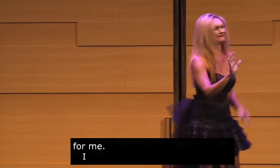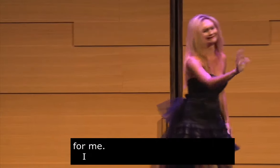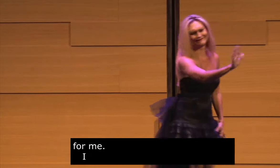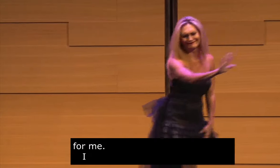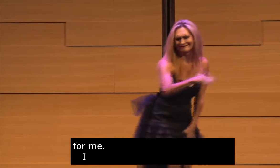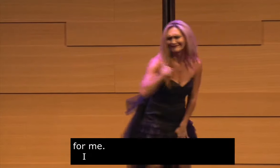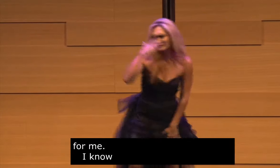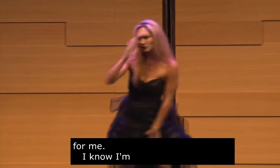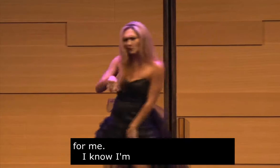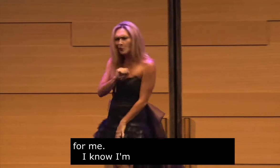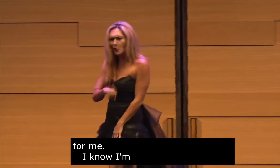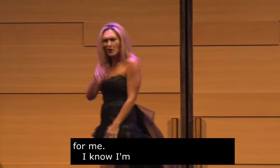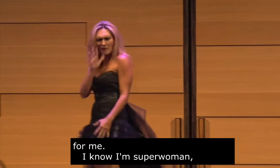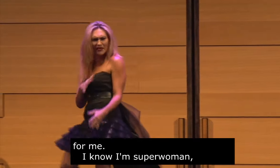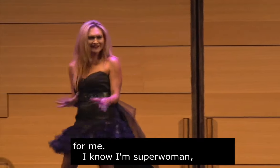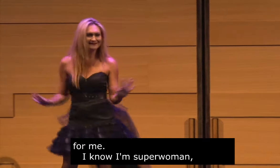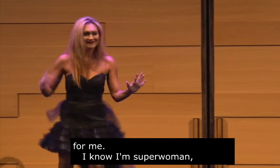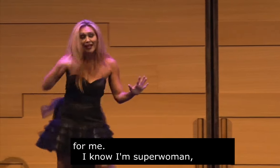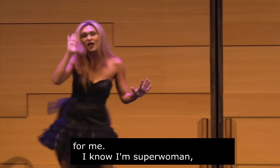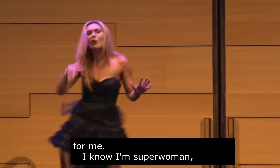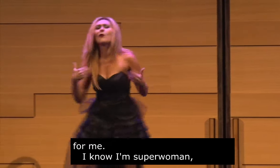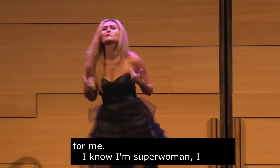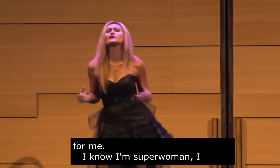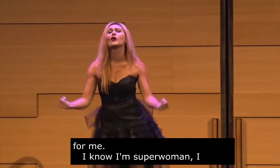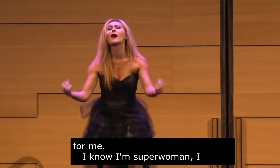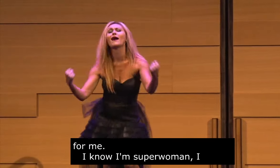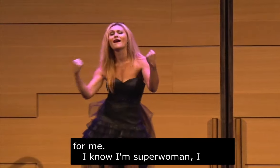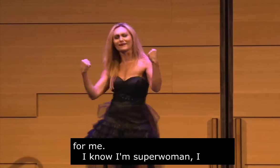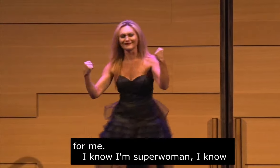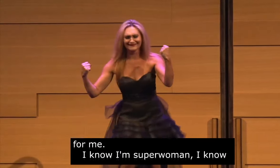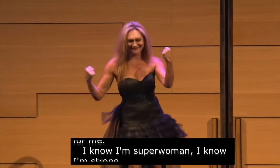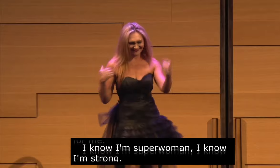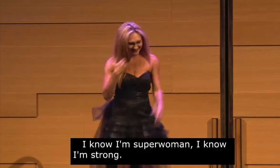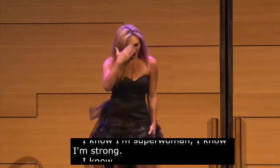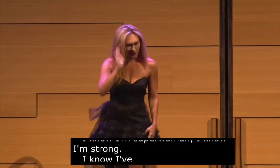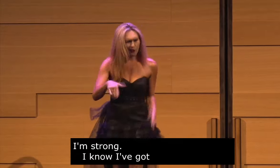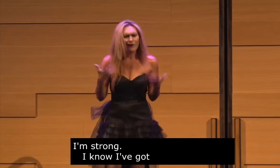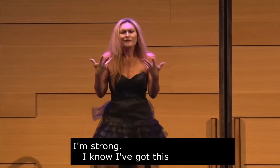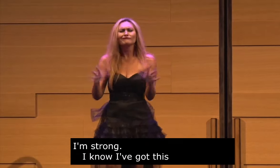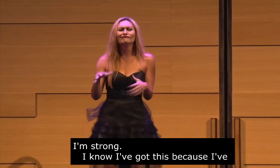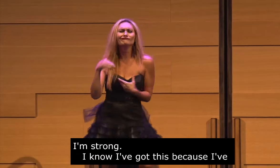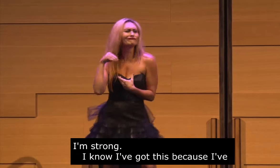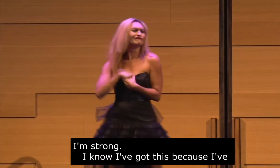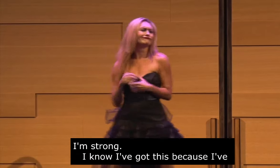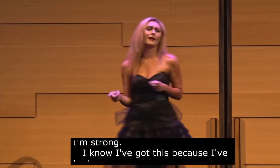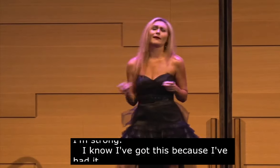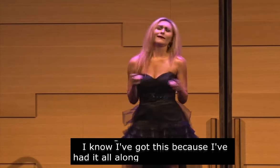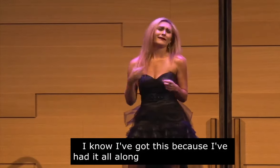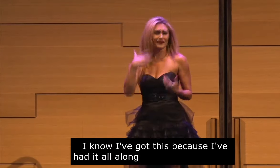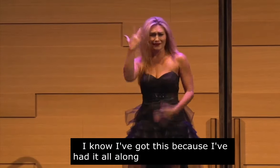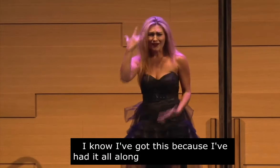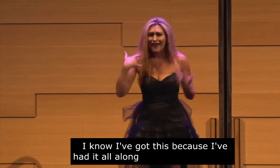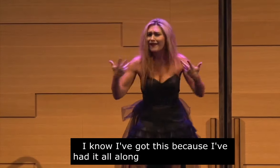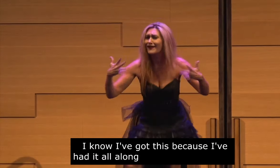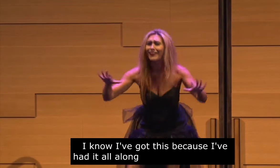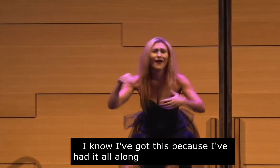I know I'm super warm. I know I'm strong. I know I've got this cause I've had it all